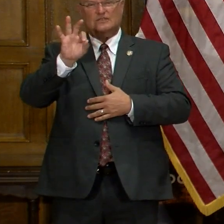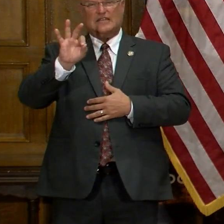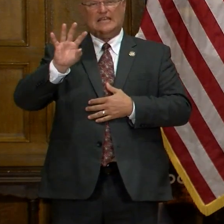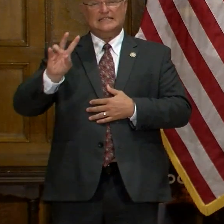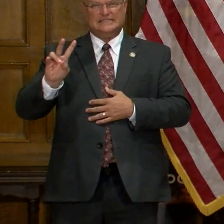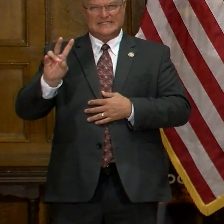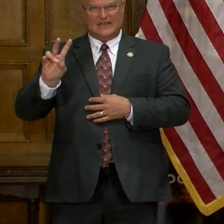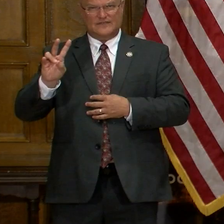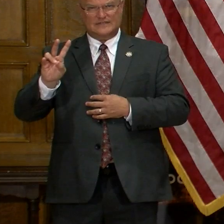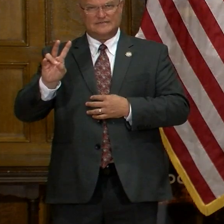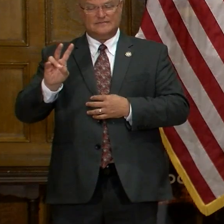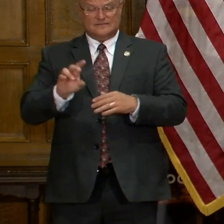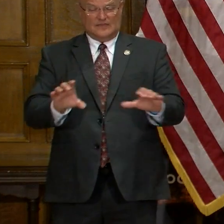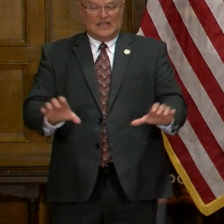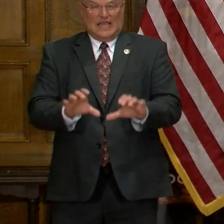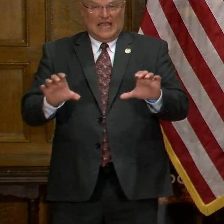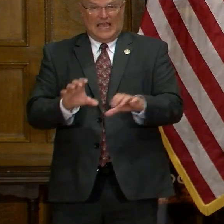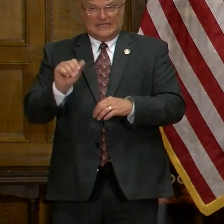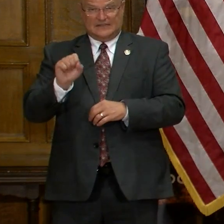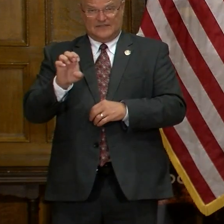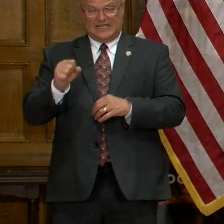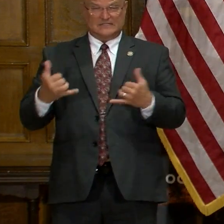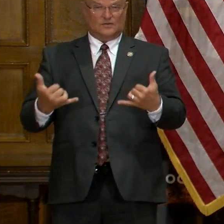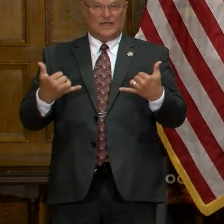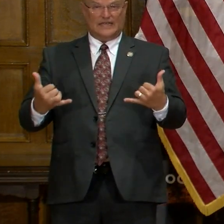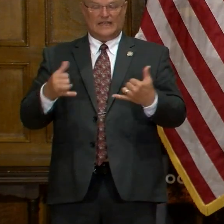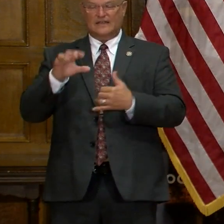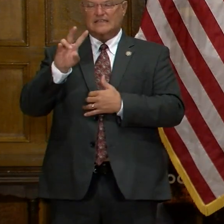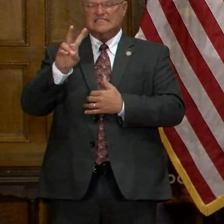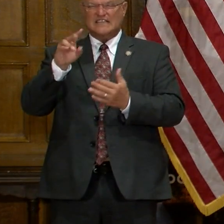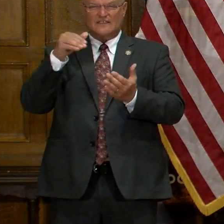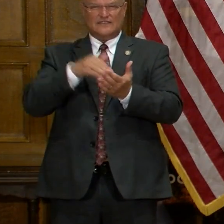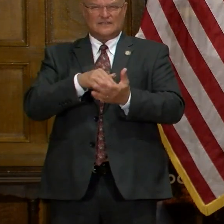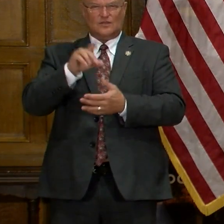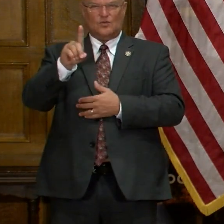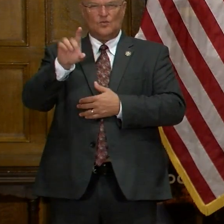26,397. Our active cases at this time are